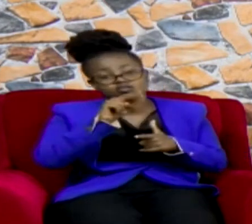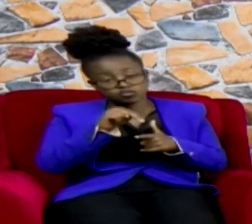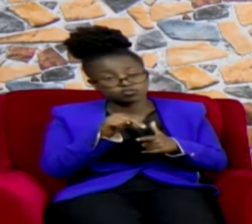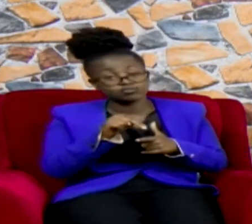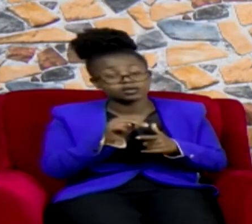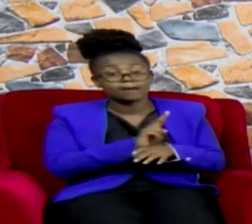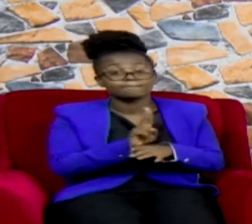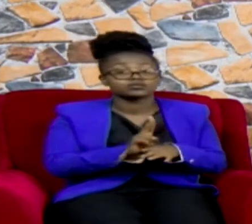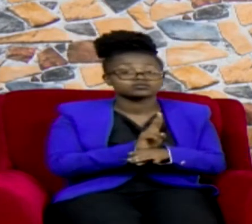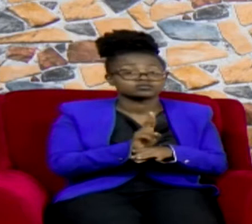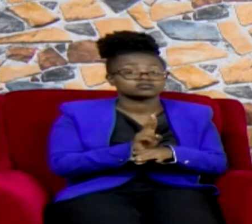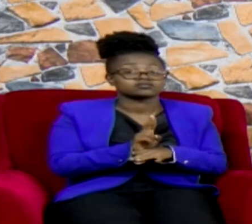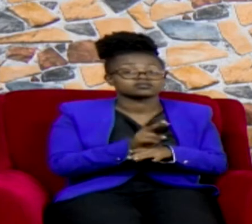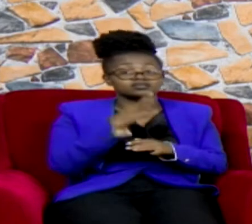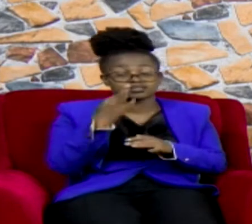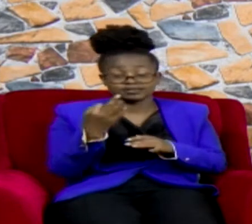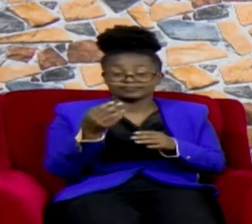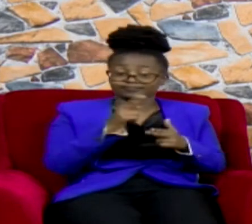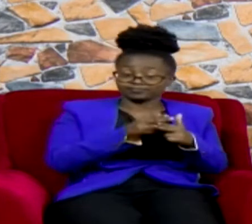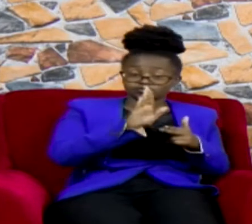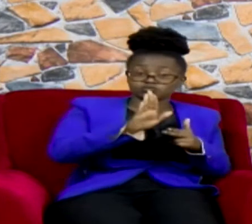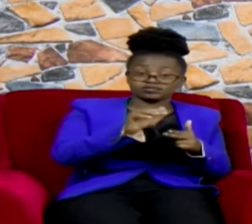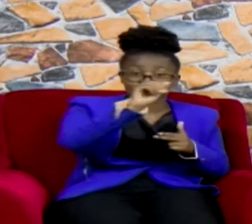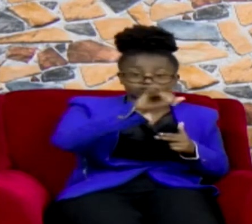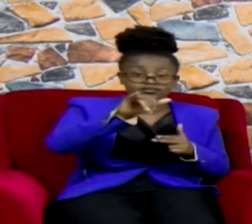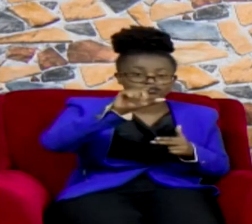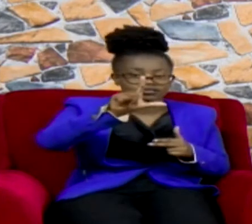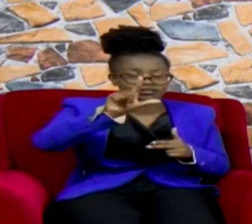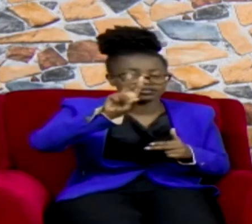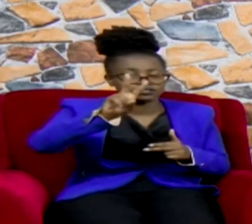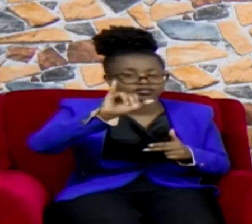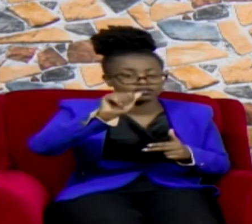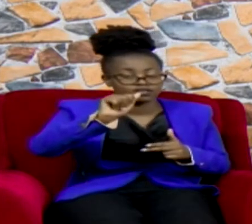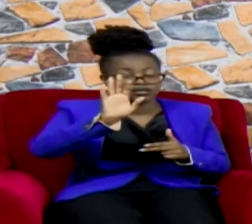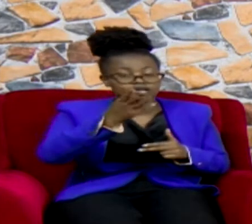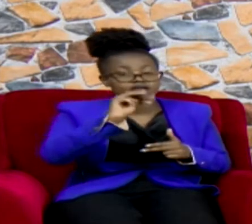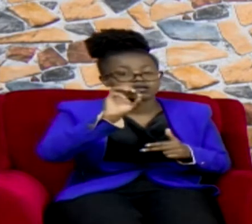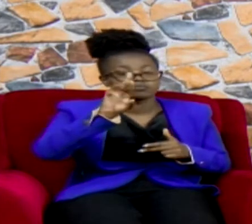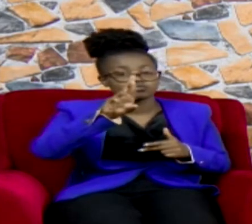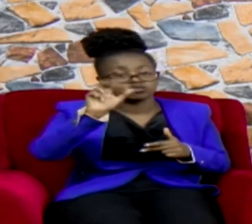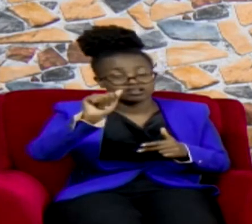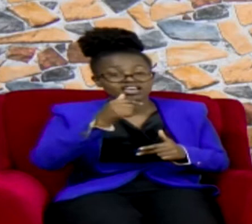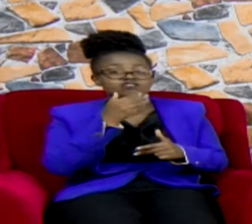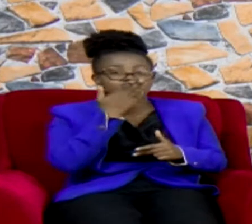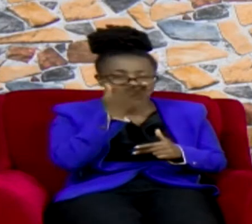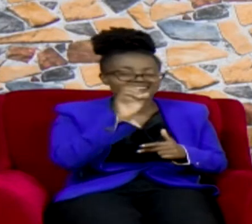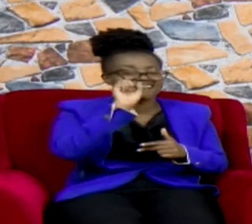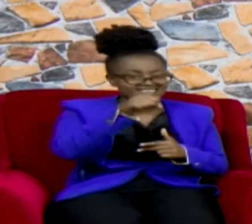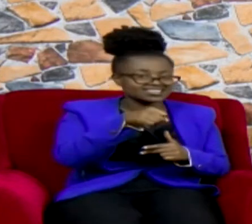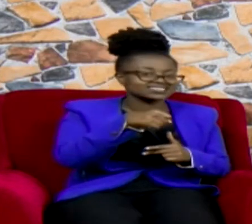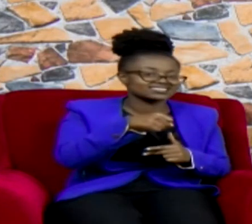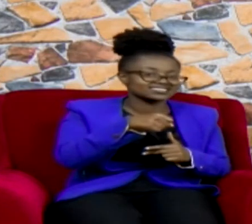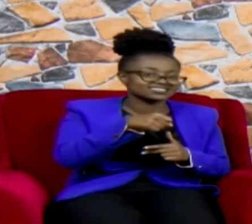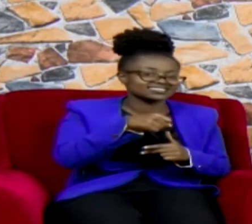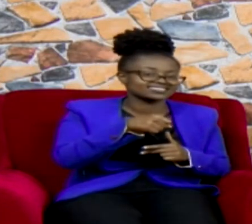three. Your name, Sylvia. Okay. You respond, you say yes. Yes. Sylvia? Oh,